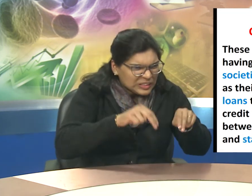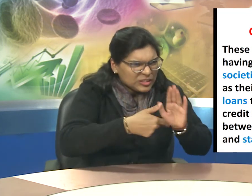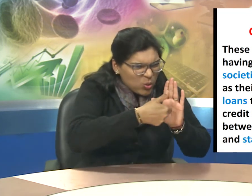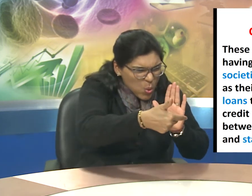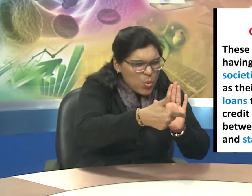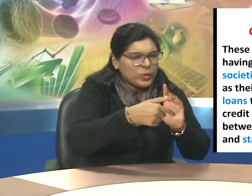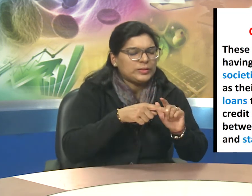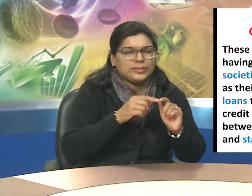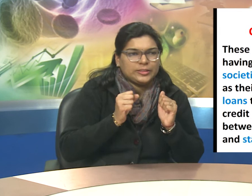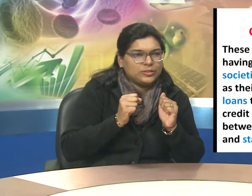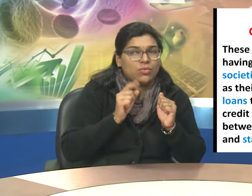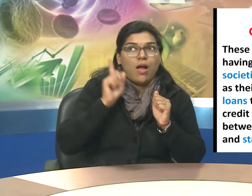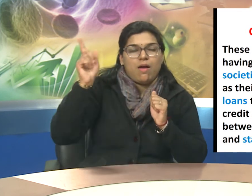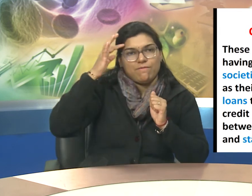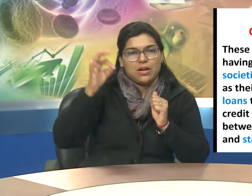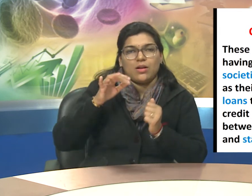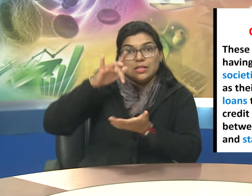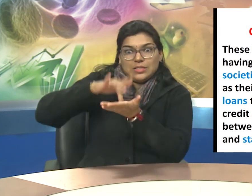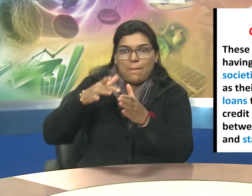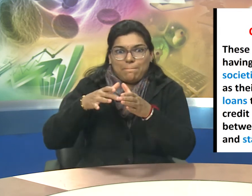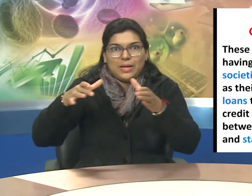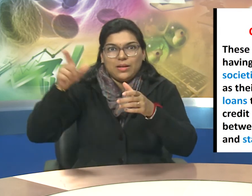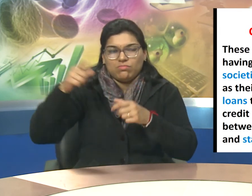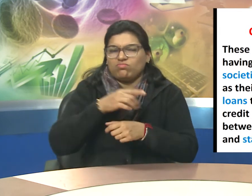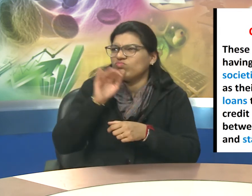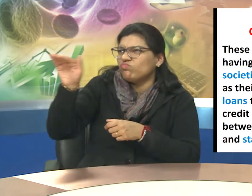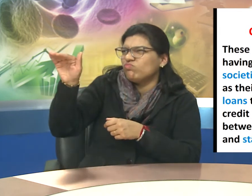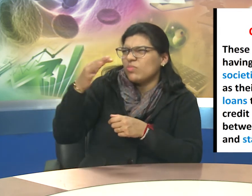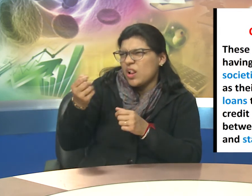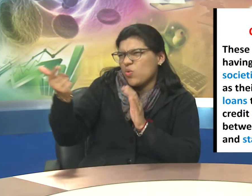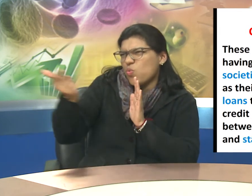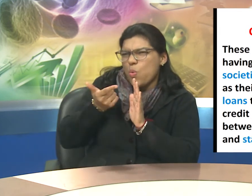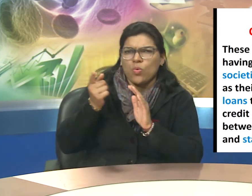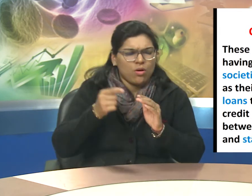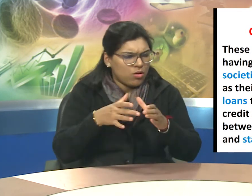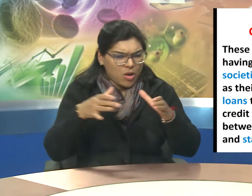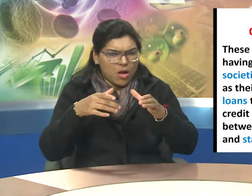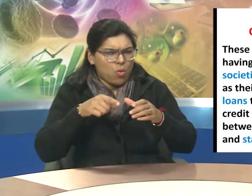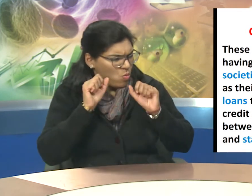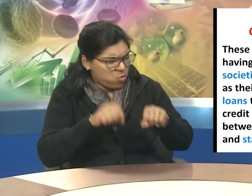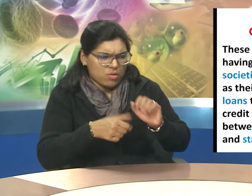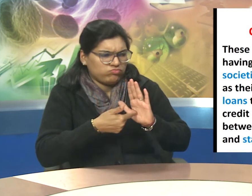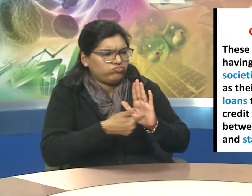their members, and those members are from the primary credit societies.